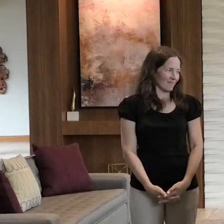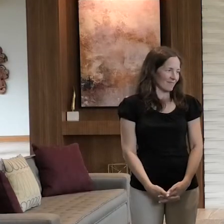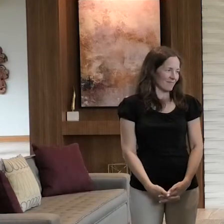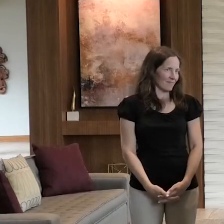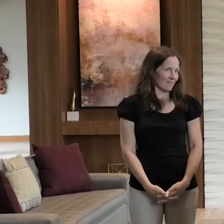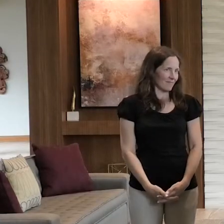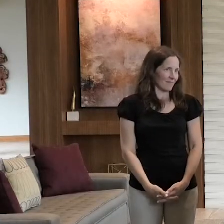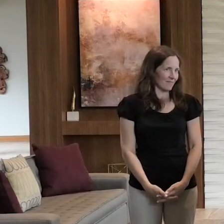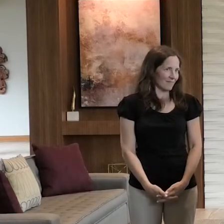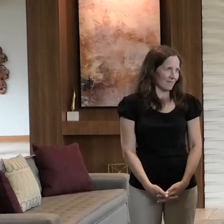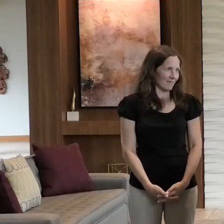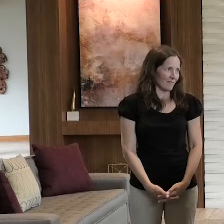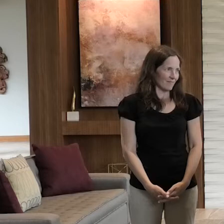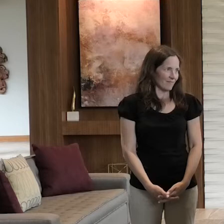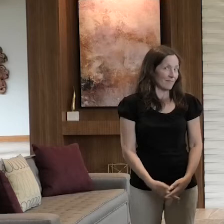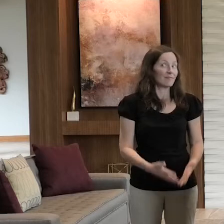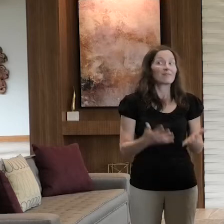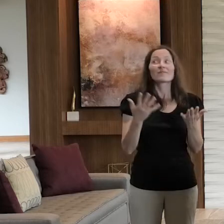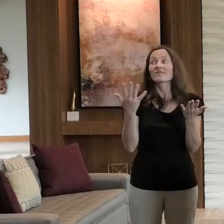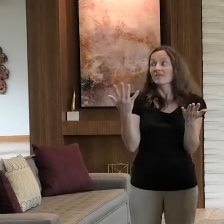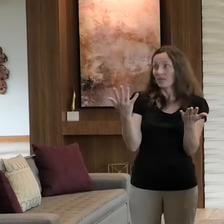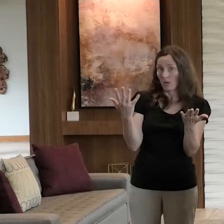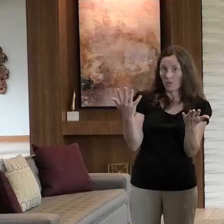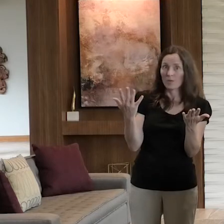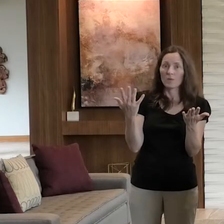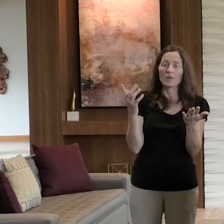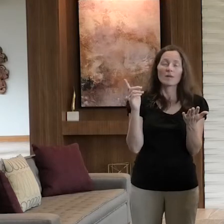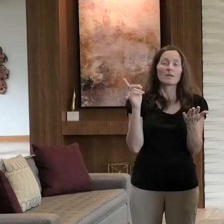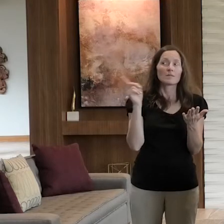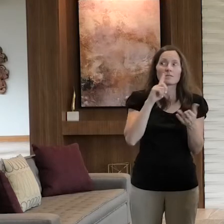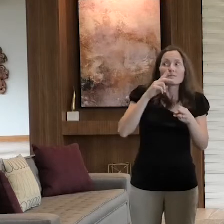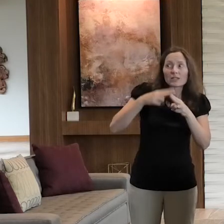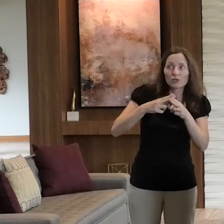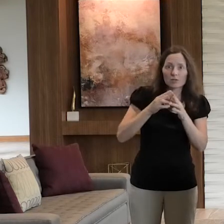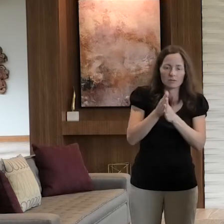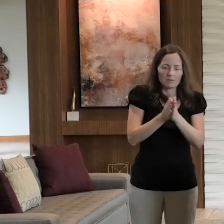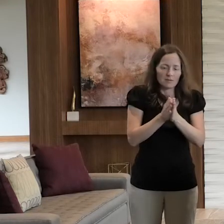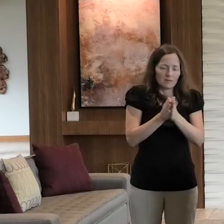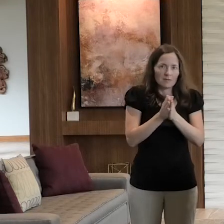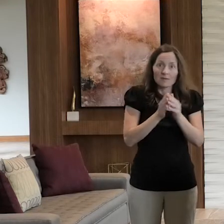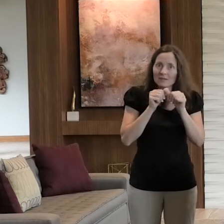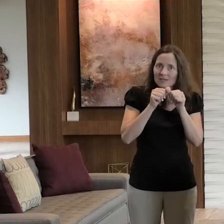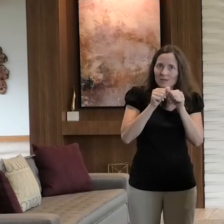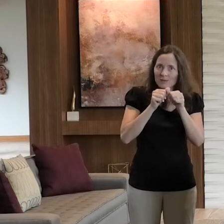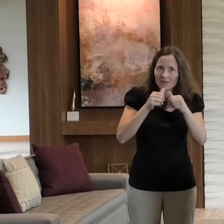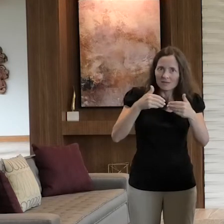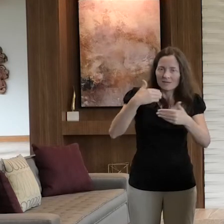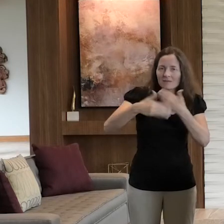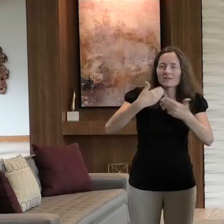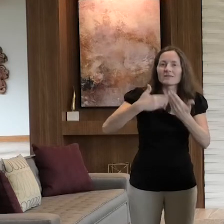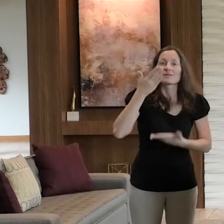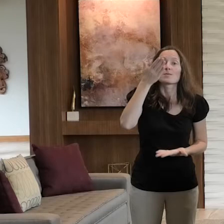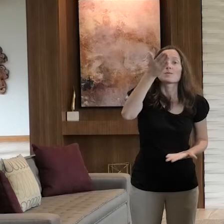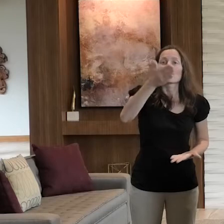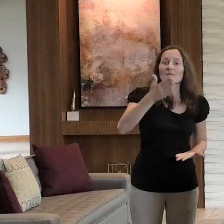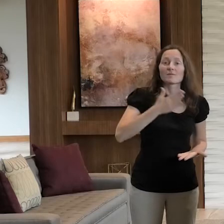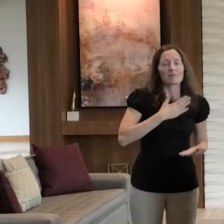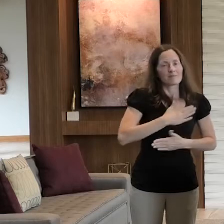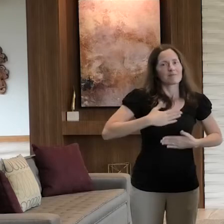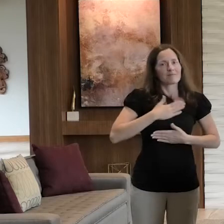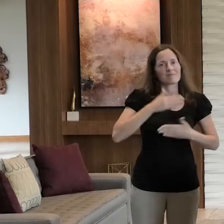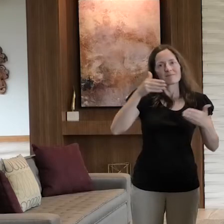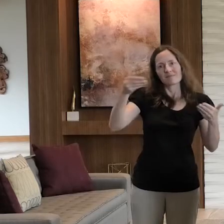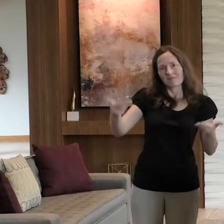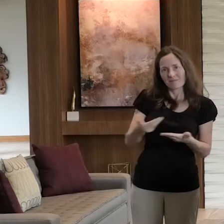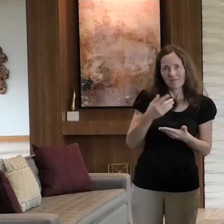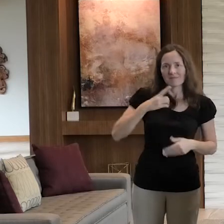So with the goal of taking that momentum and continuing to move forward, it is my pleasure to introduce Delegate Terry Hill,